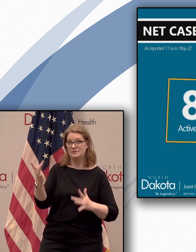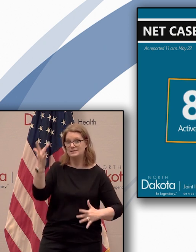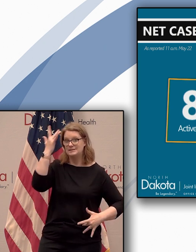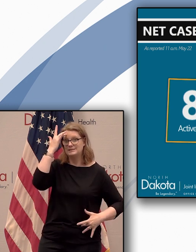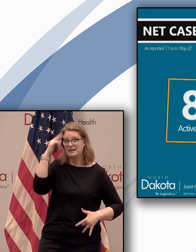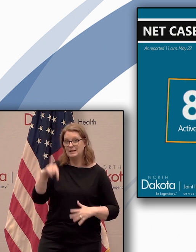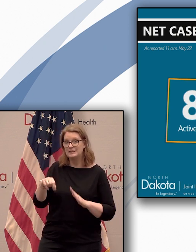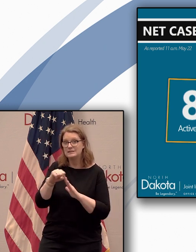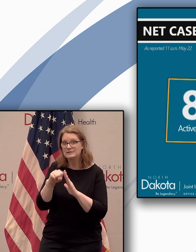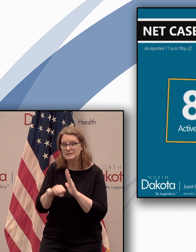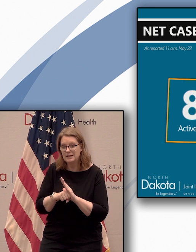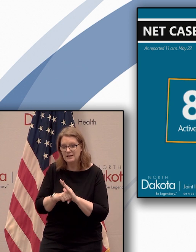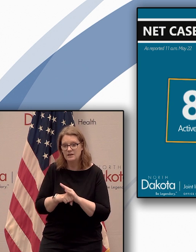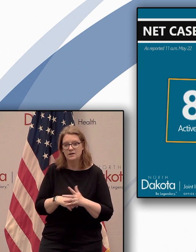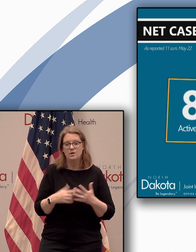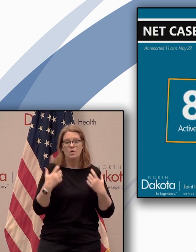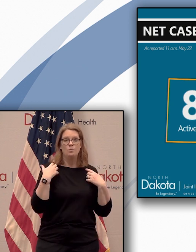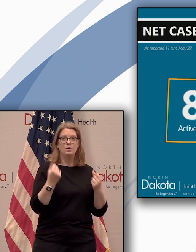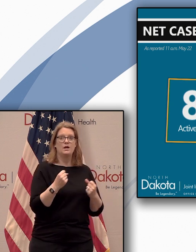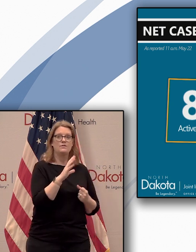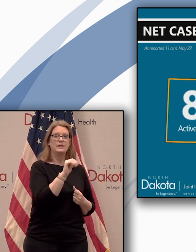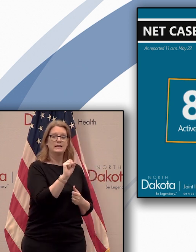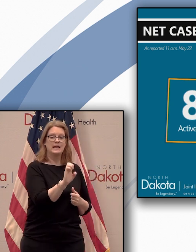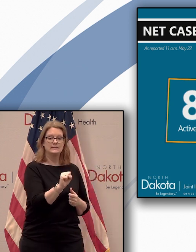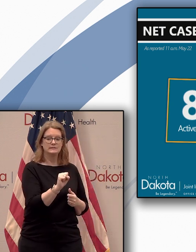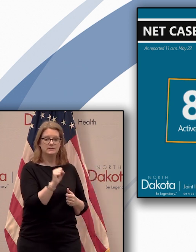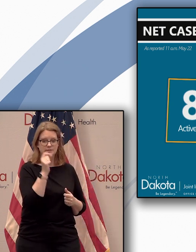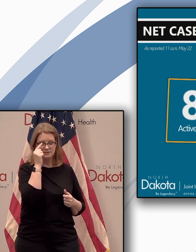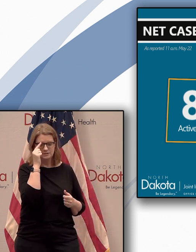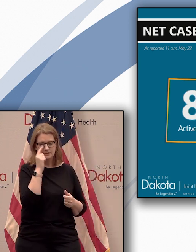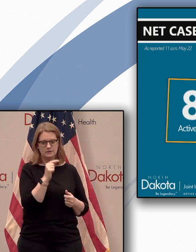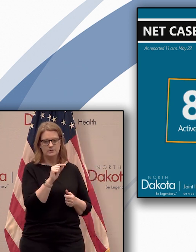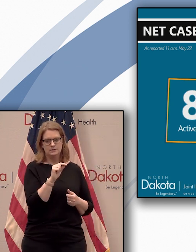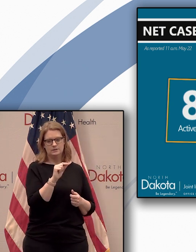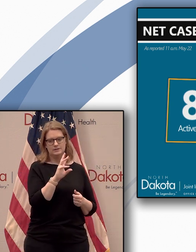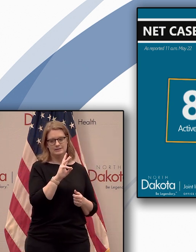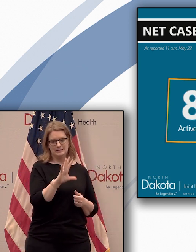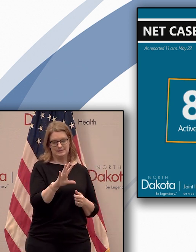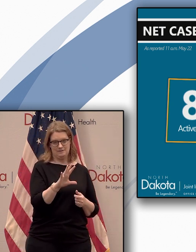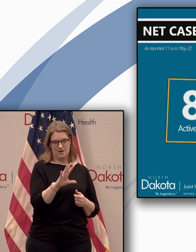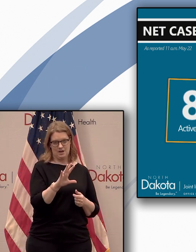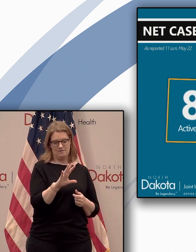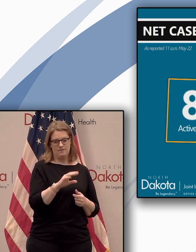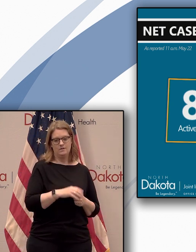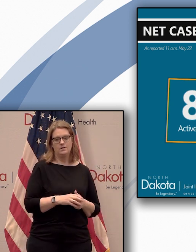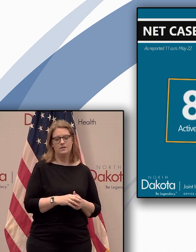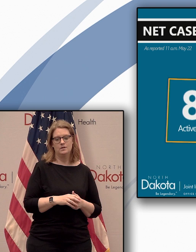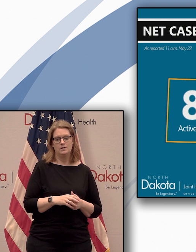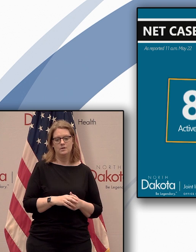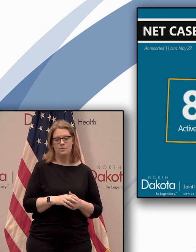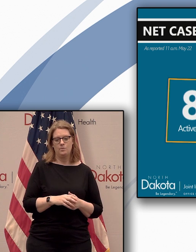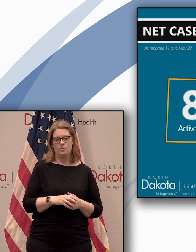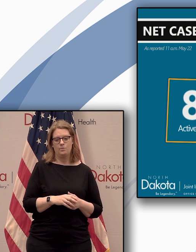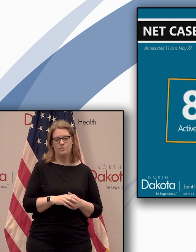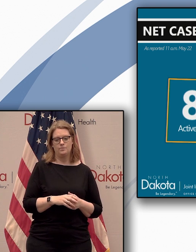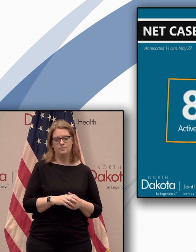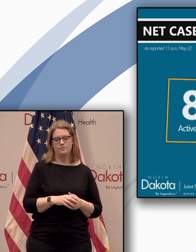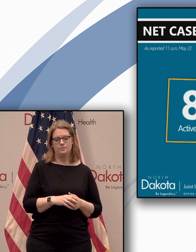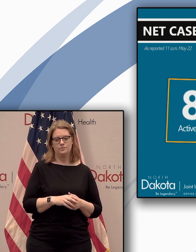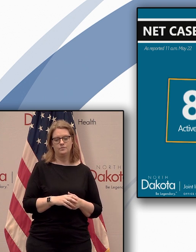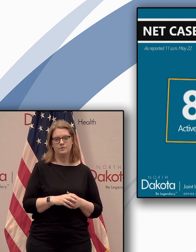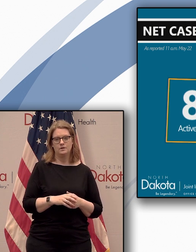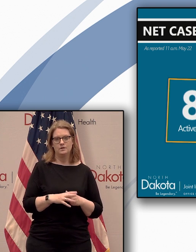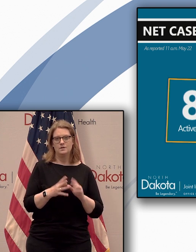state. Recovered cases today were 65, and so that's a